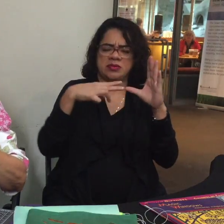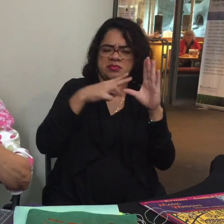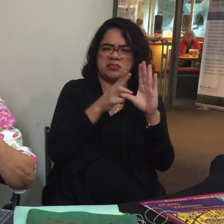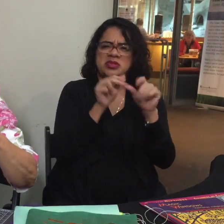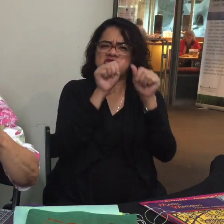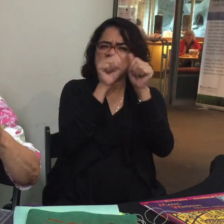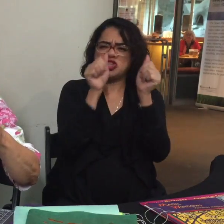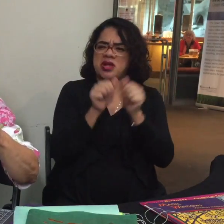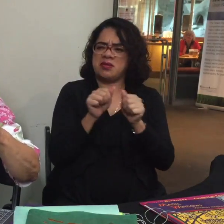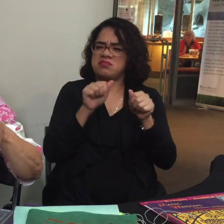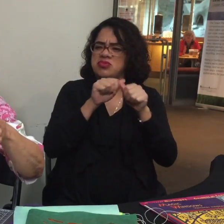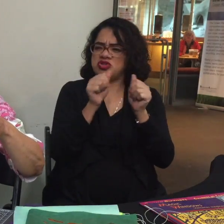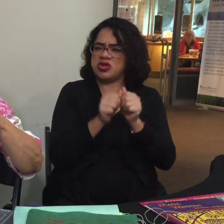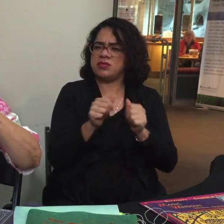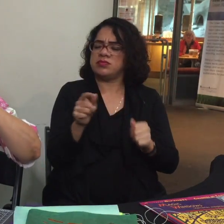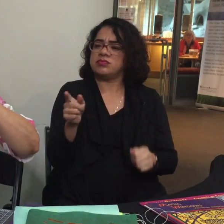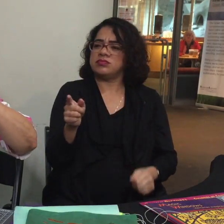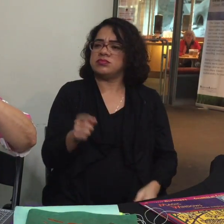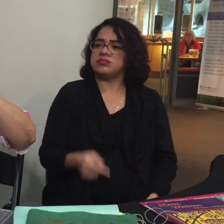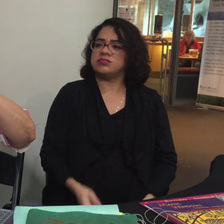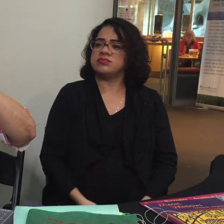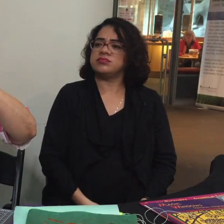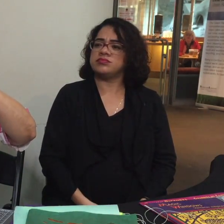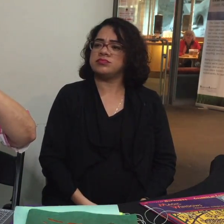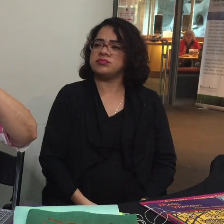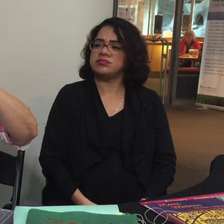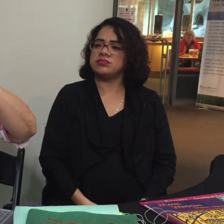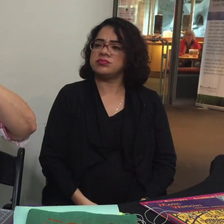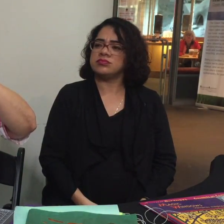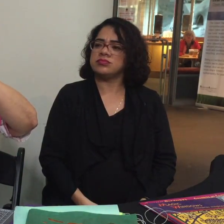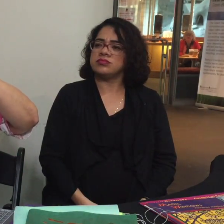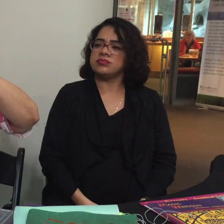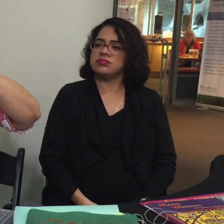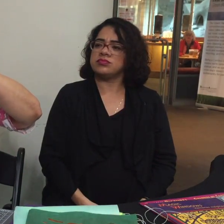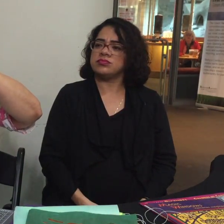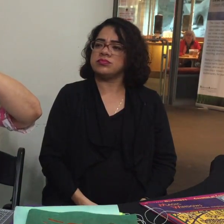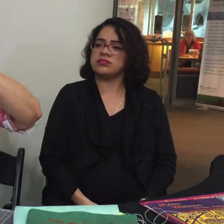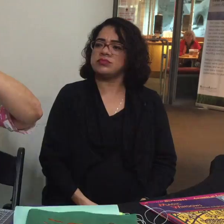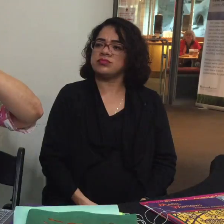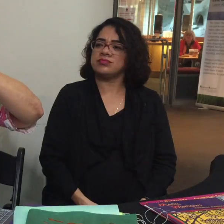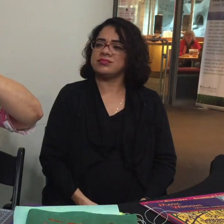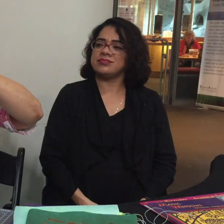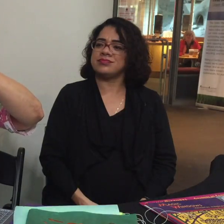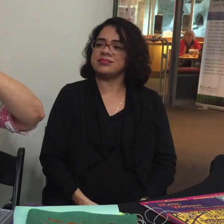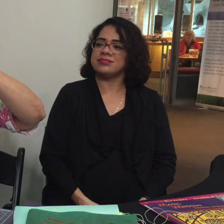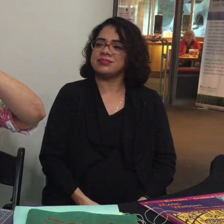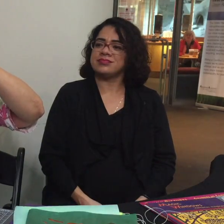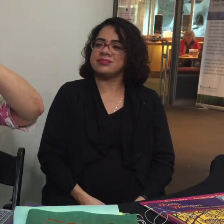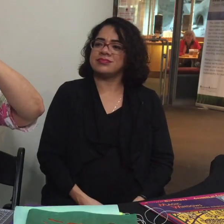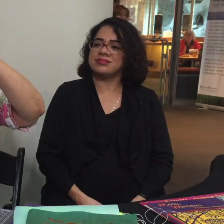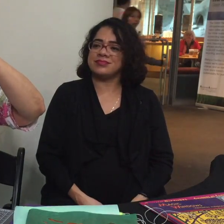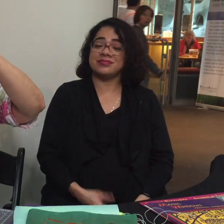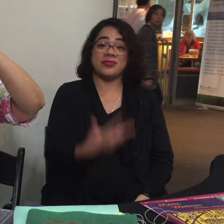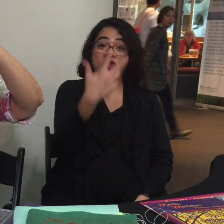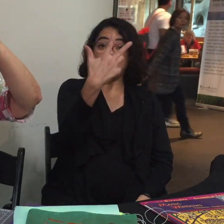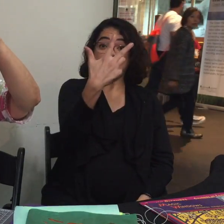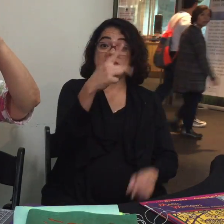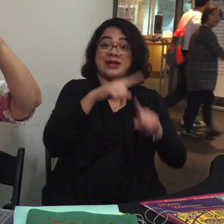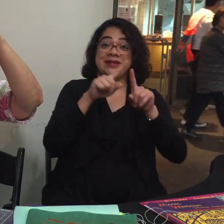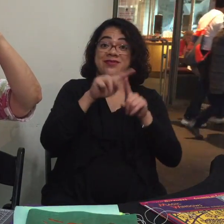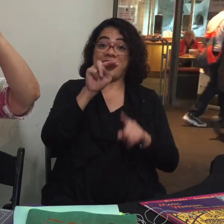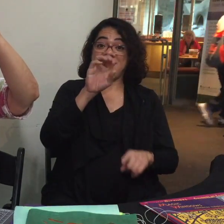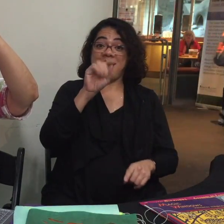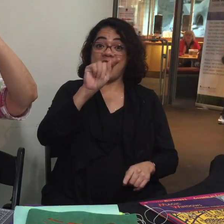it's repeated, and the repetition creates a design. So here is what happens when I did just 3 notches.